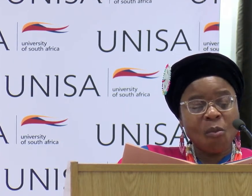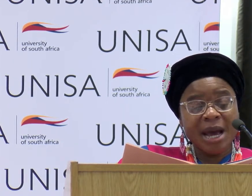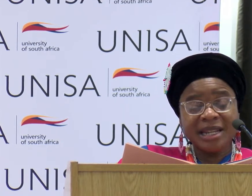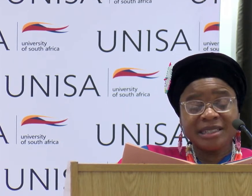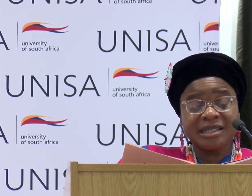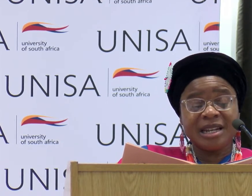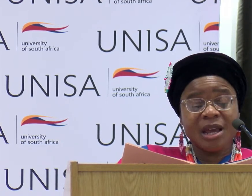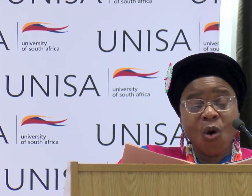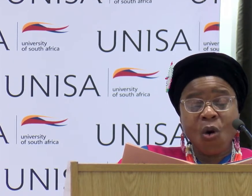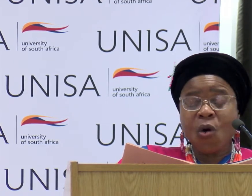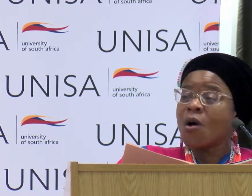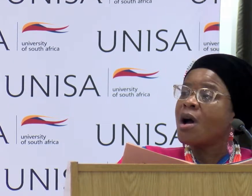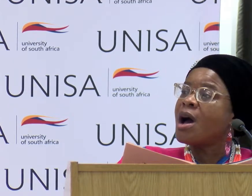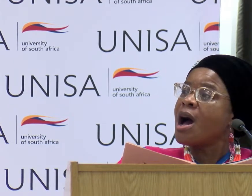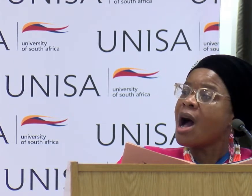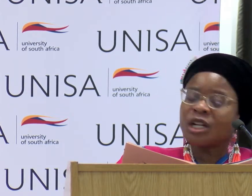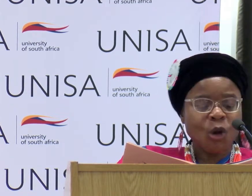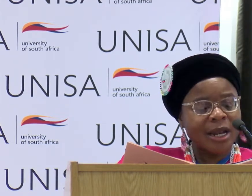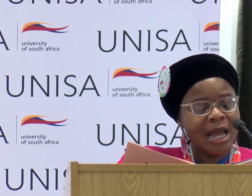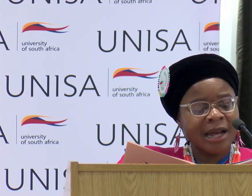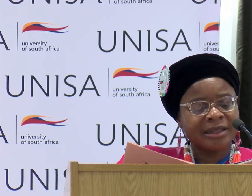O thoma letšatši leo